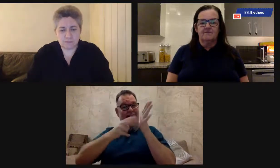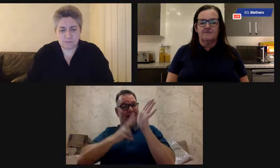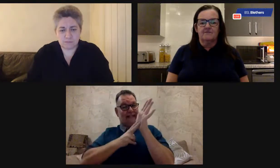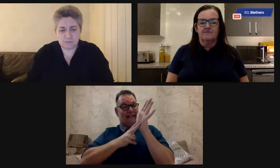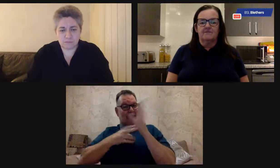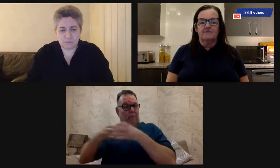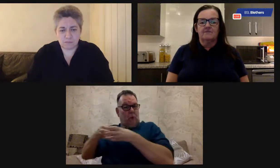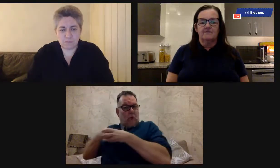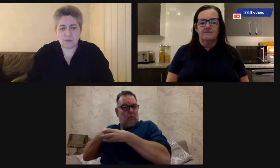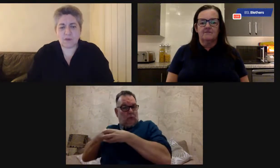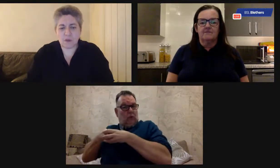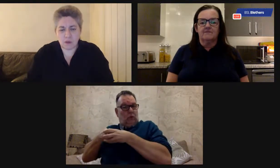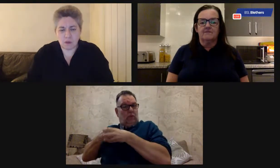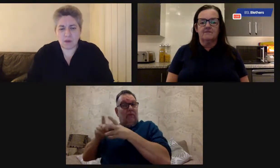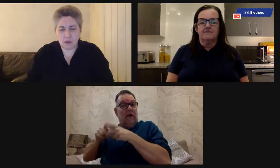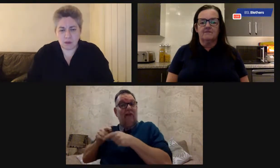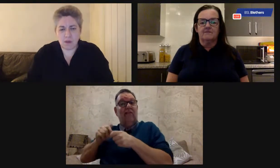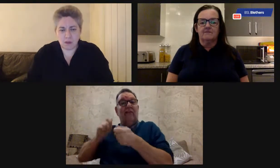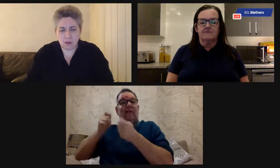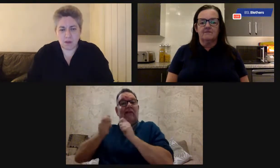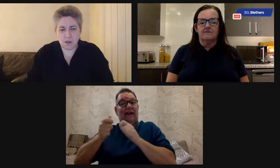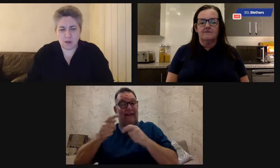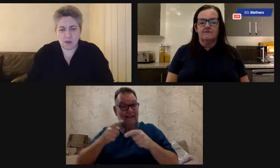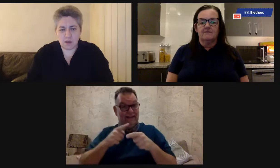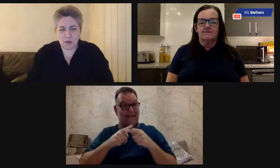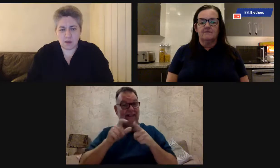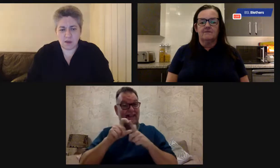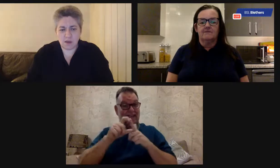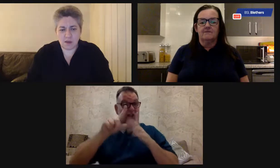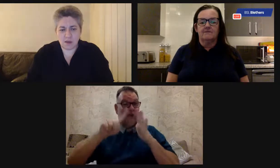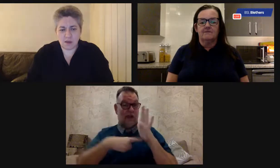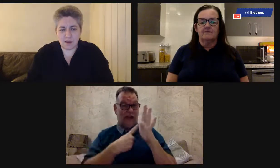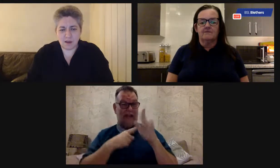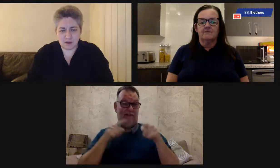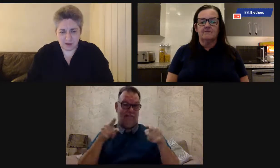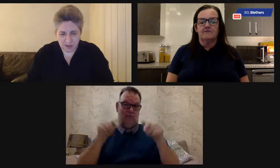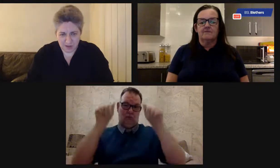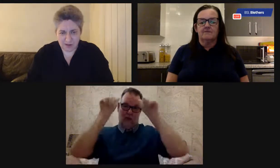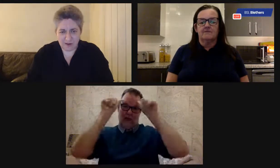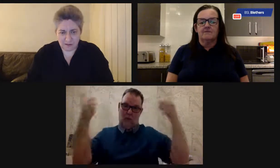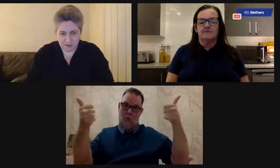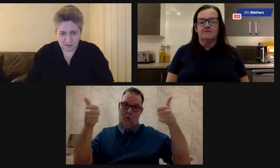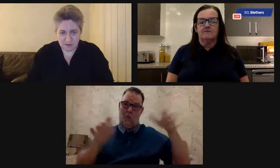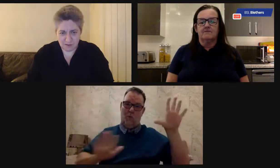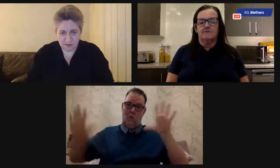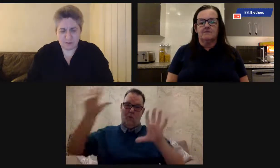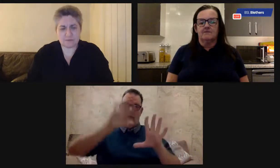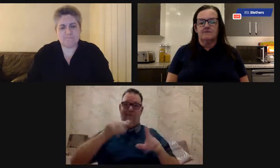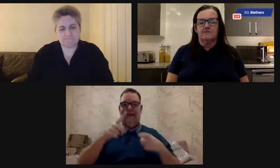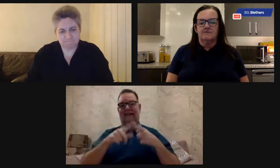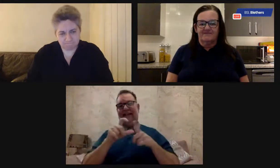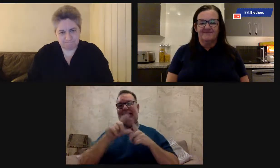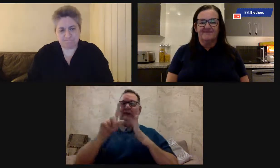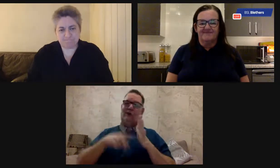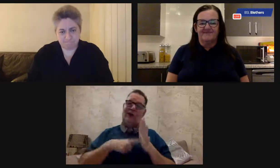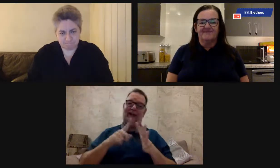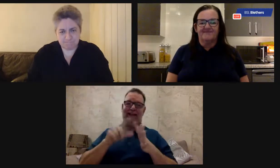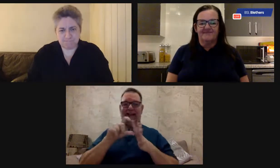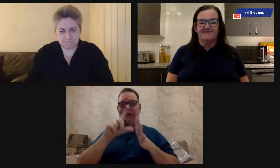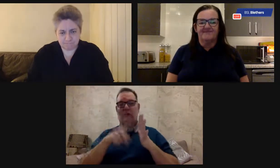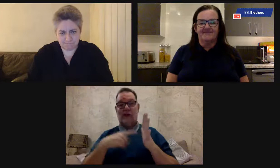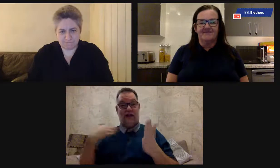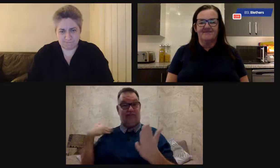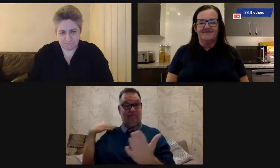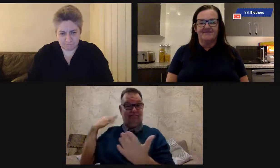that, there was another venture, and they were called Eastern. But ours was well known as being